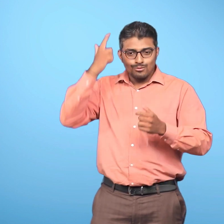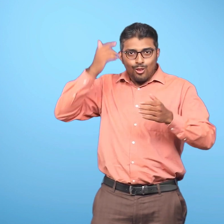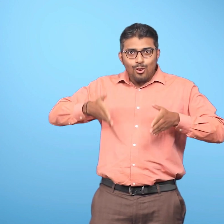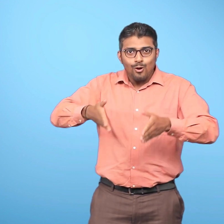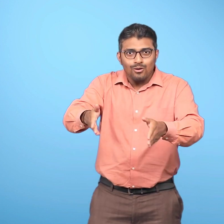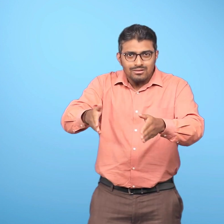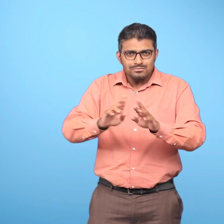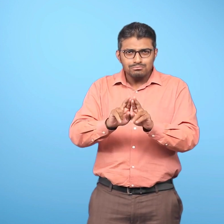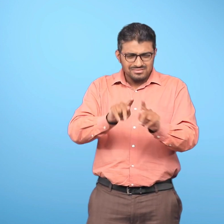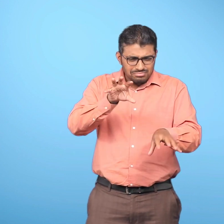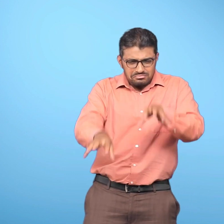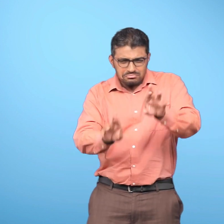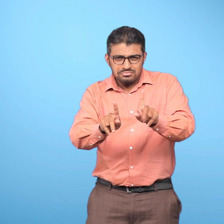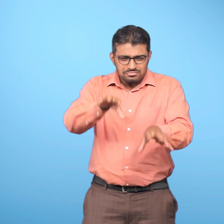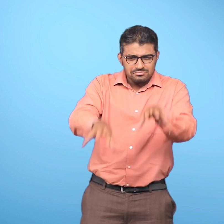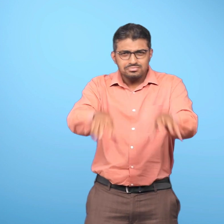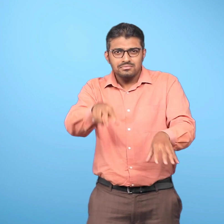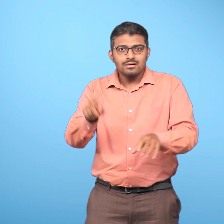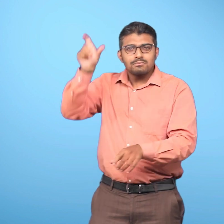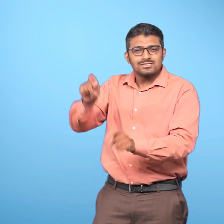that road construction workers heat a black material,